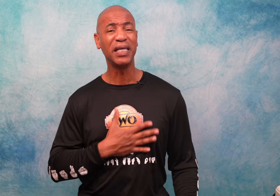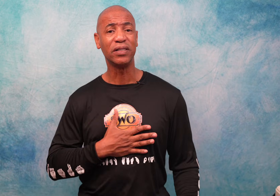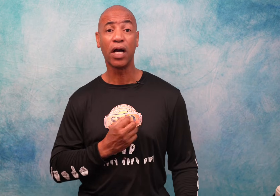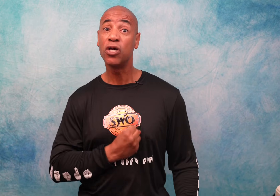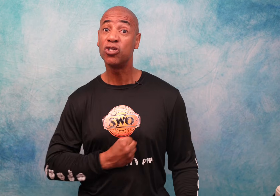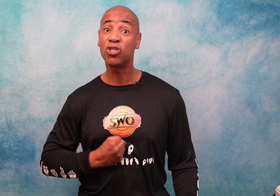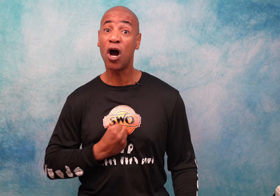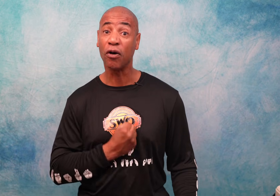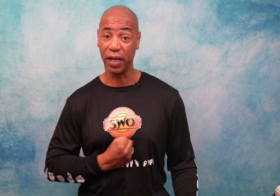Please. Sorry.